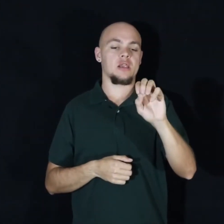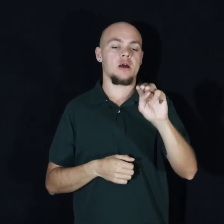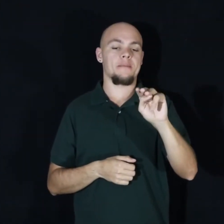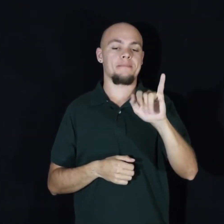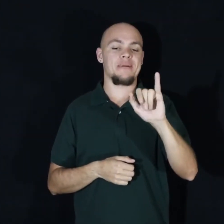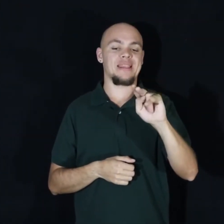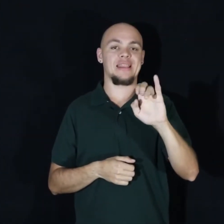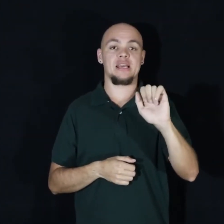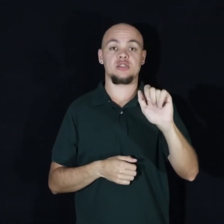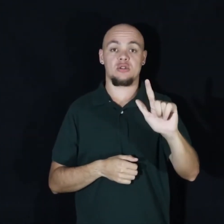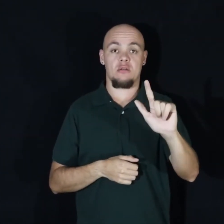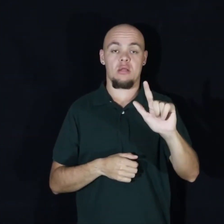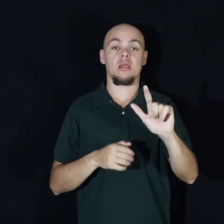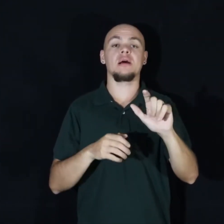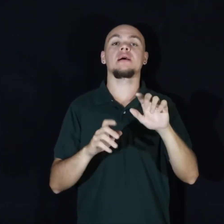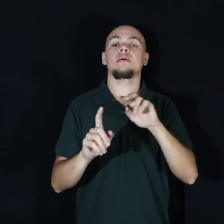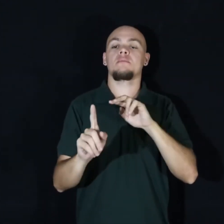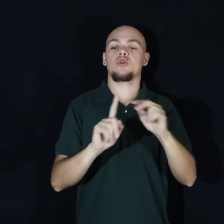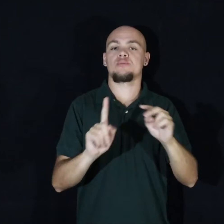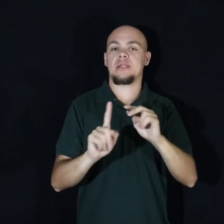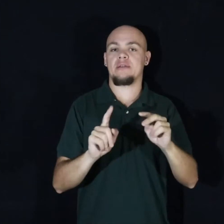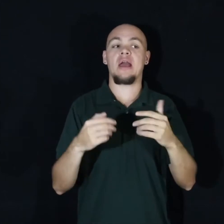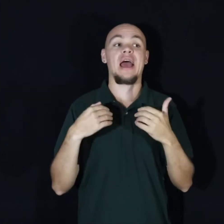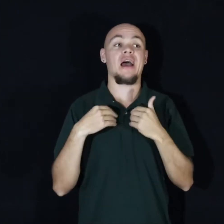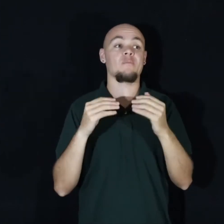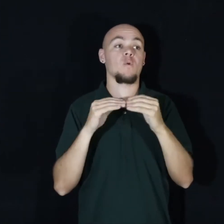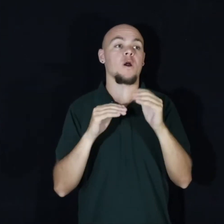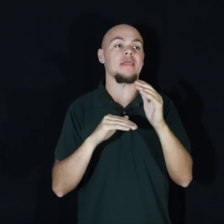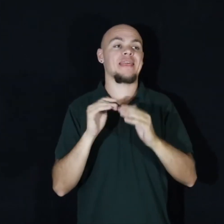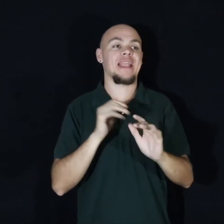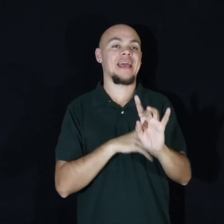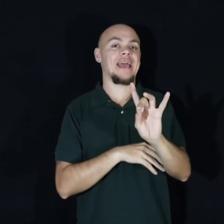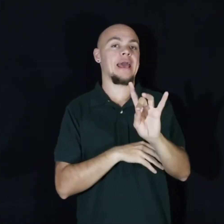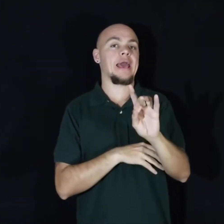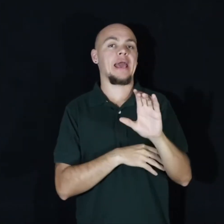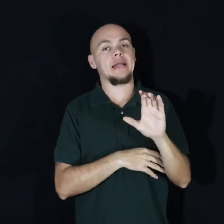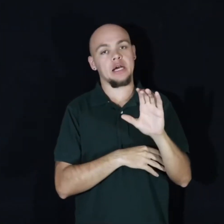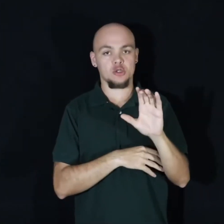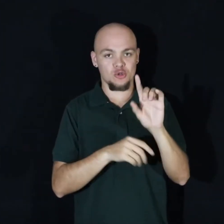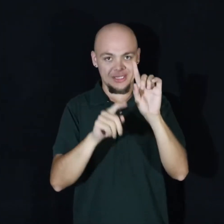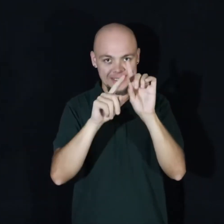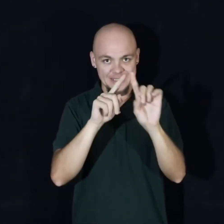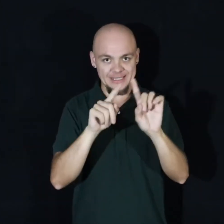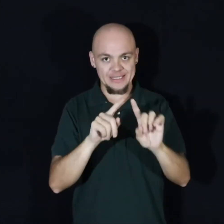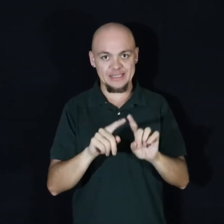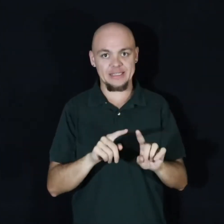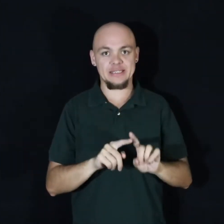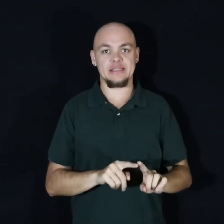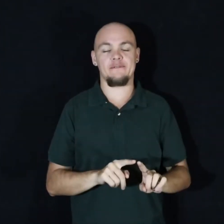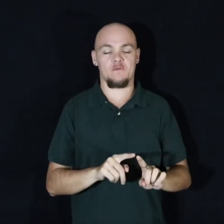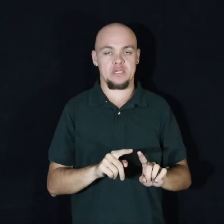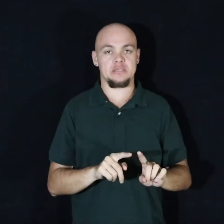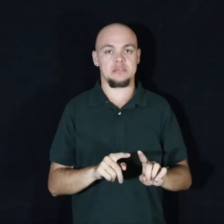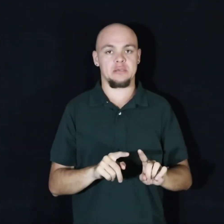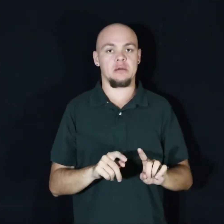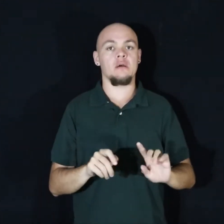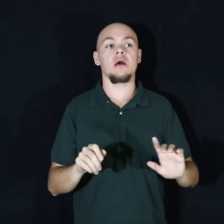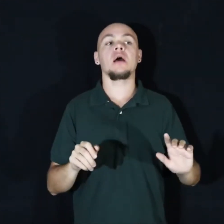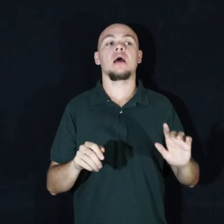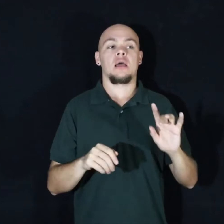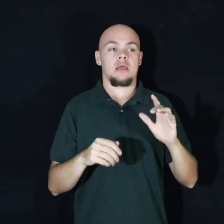about denominational stance, understand this. There are over 800, more than 800 mainstream and